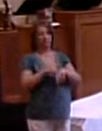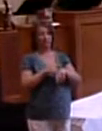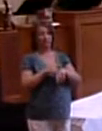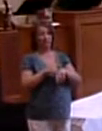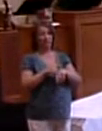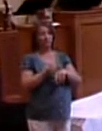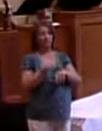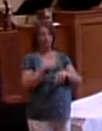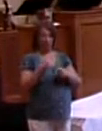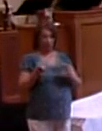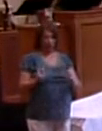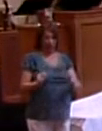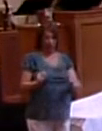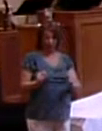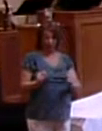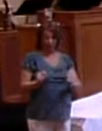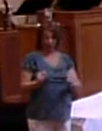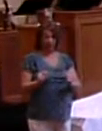And